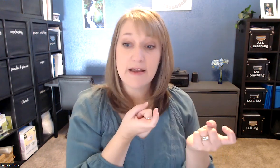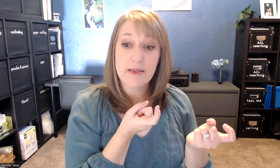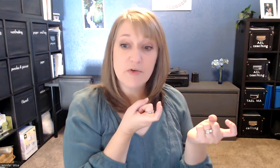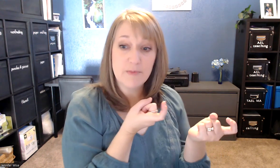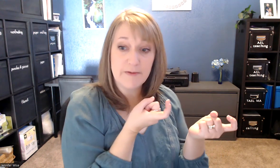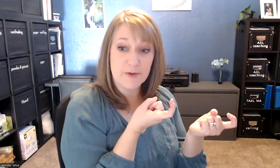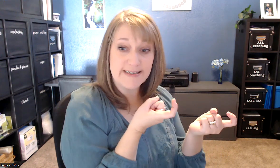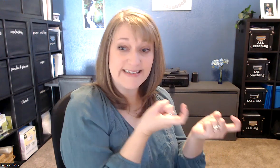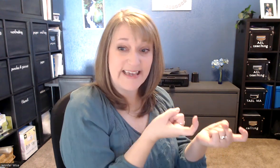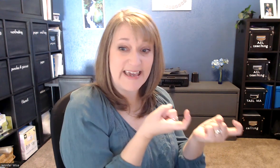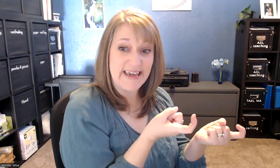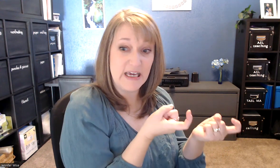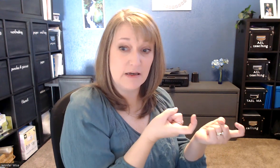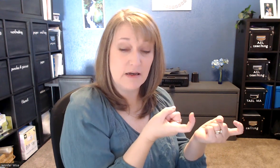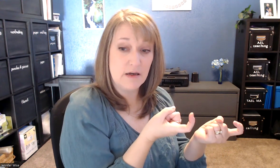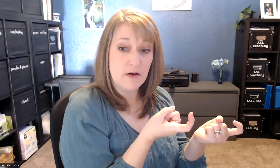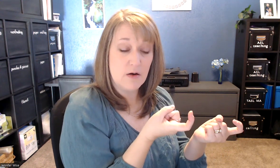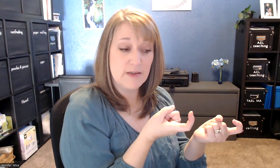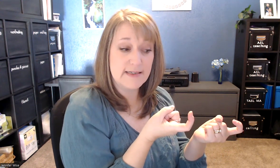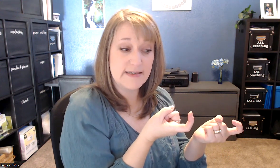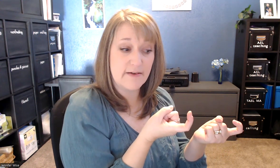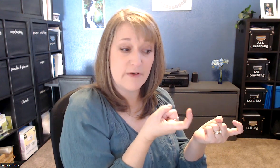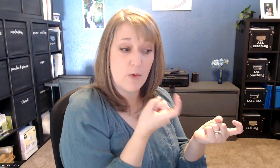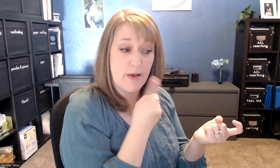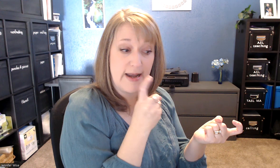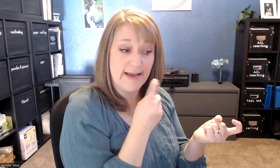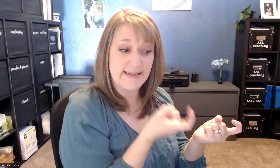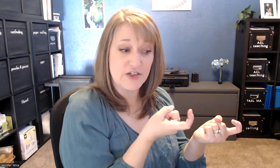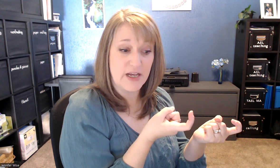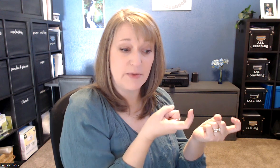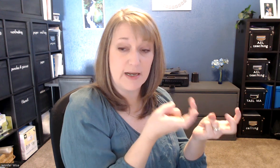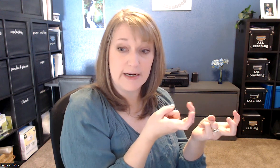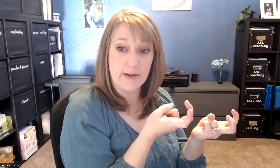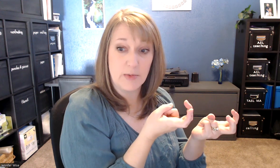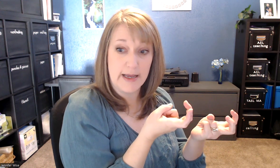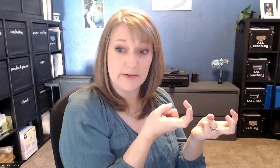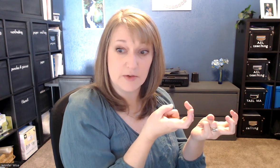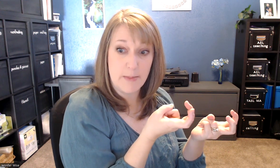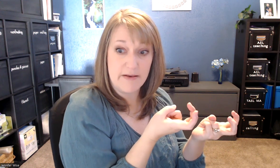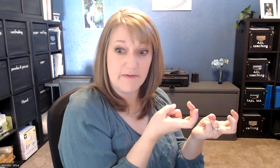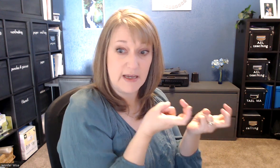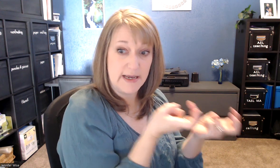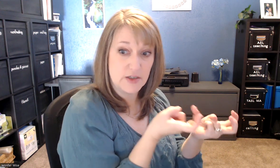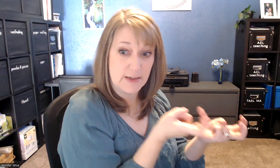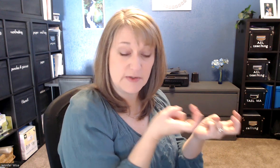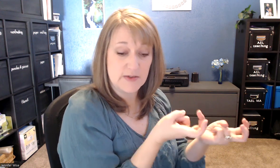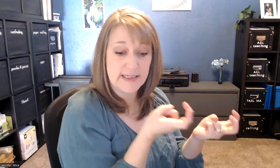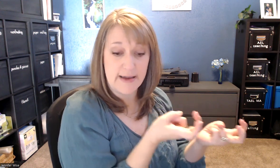the movement for ski, only instead of an X hand shape, you've got a double X or a bent V hand shape. So